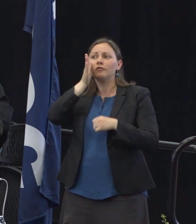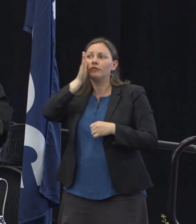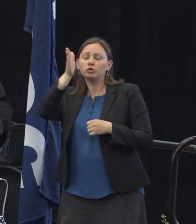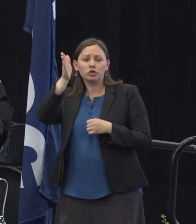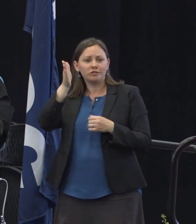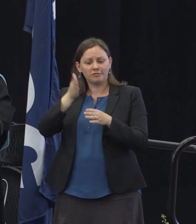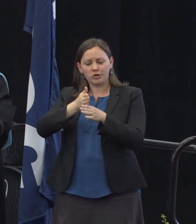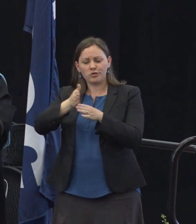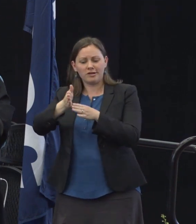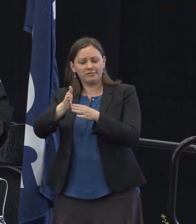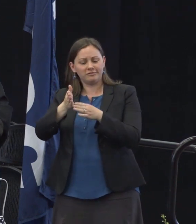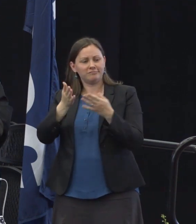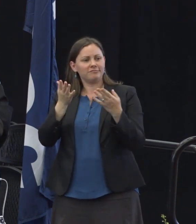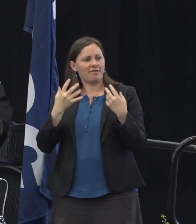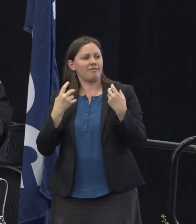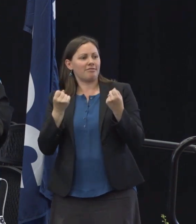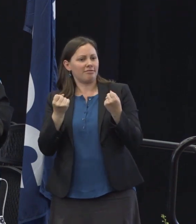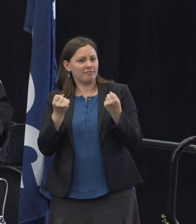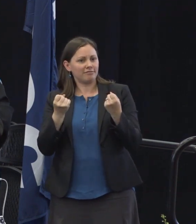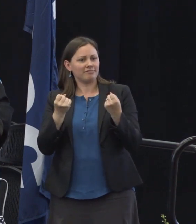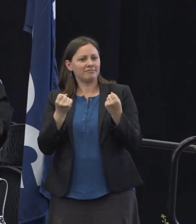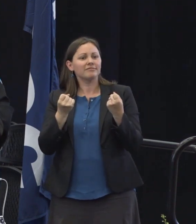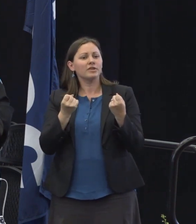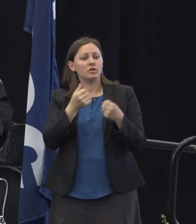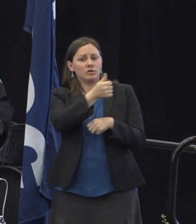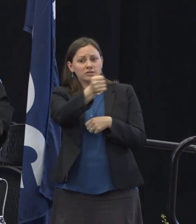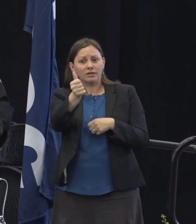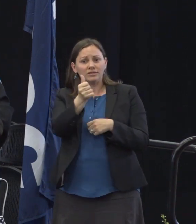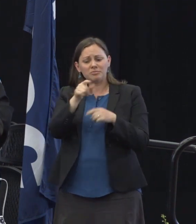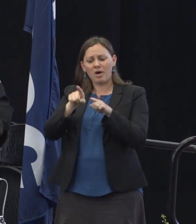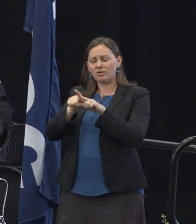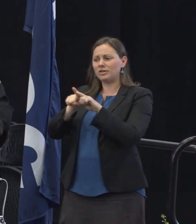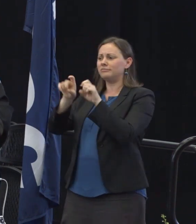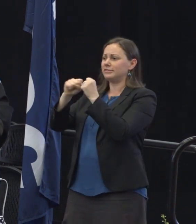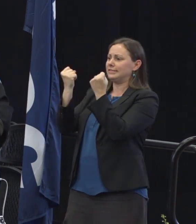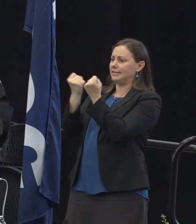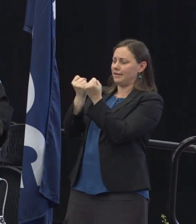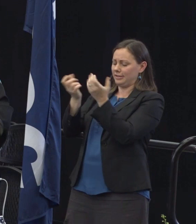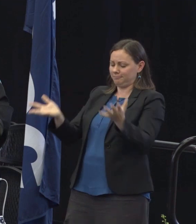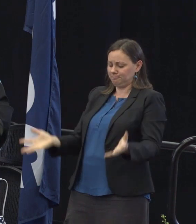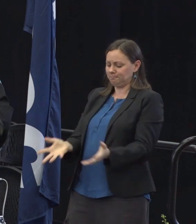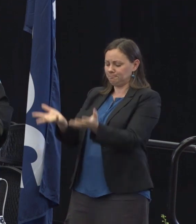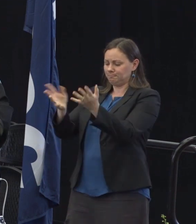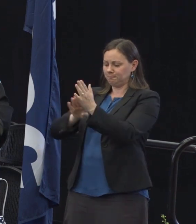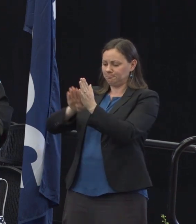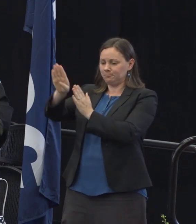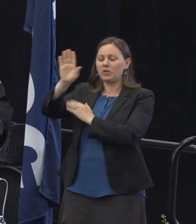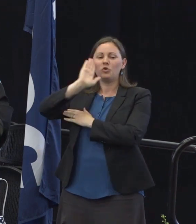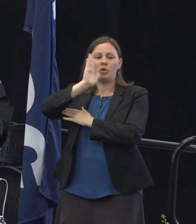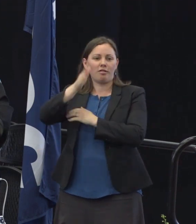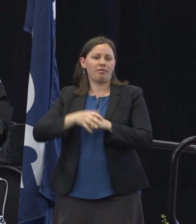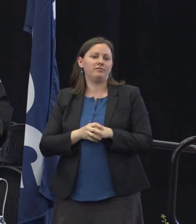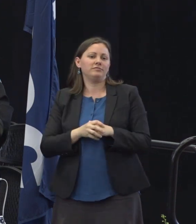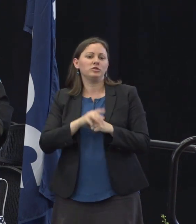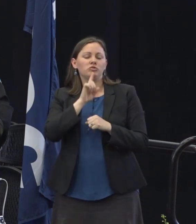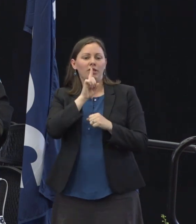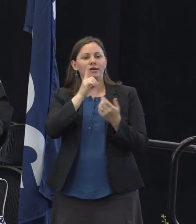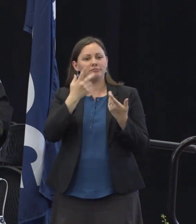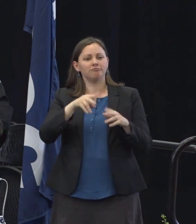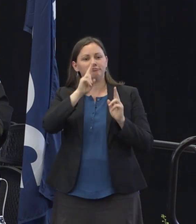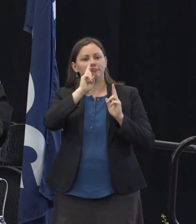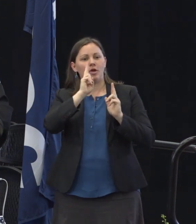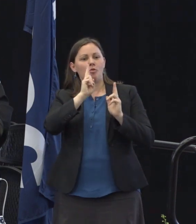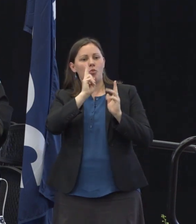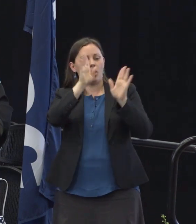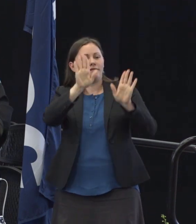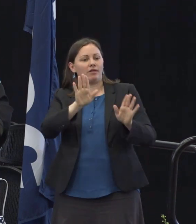well-being, but also to the future health of our society. In short, it's a very noble undertaking. So on behalf